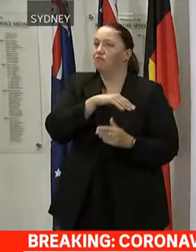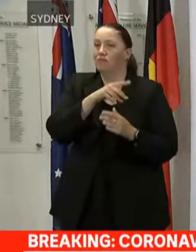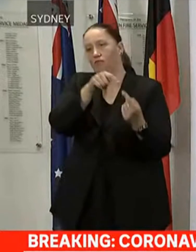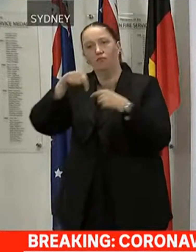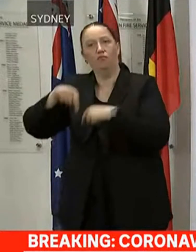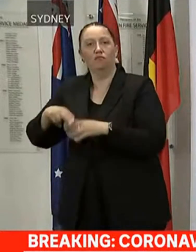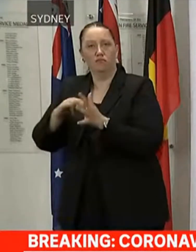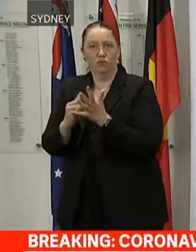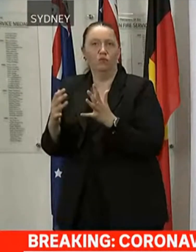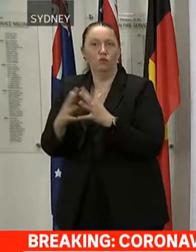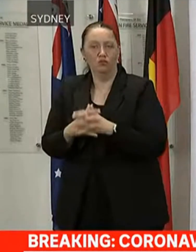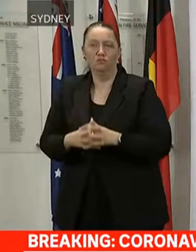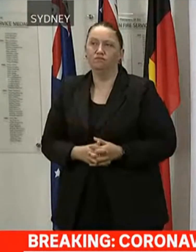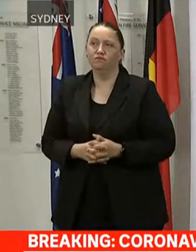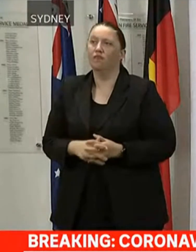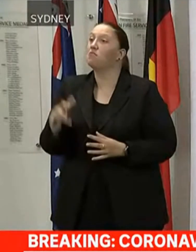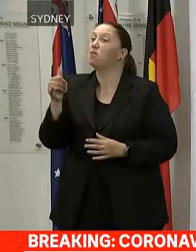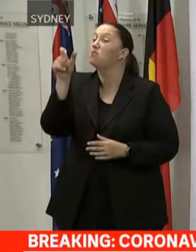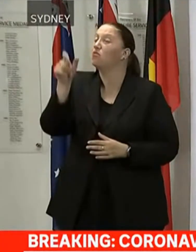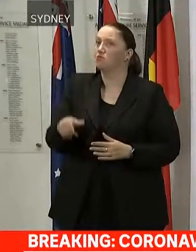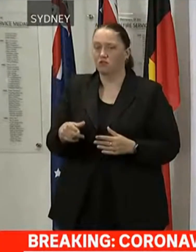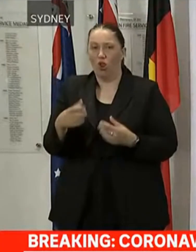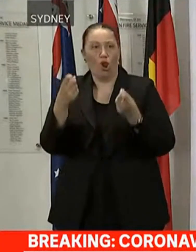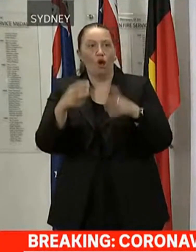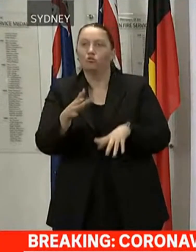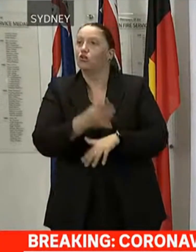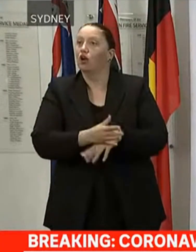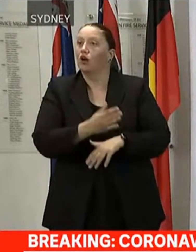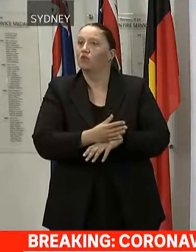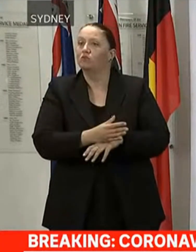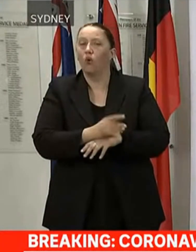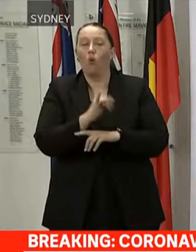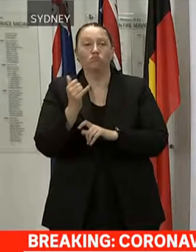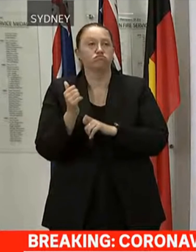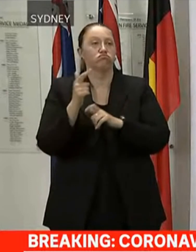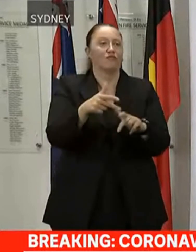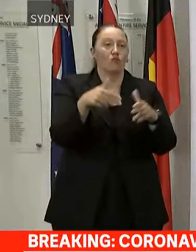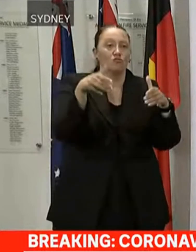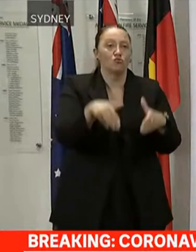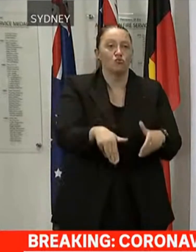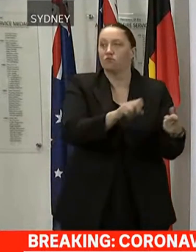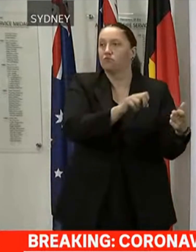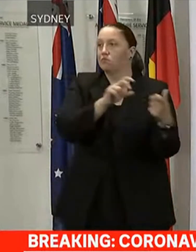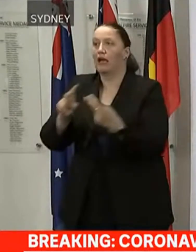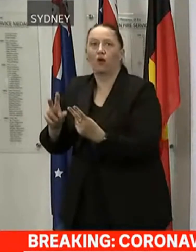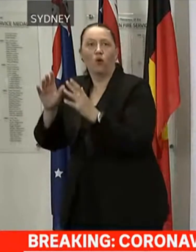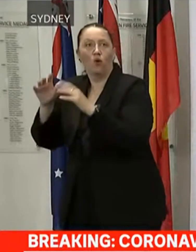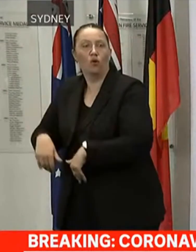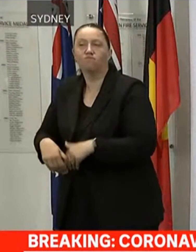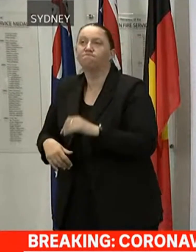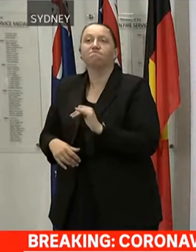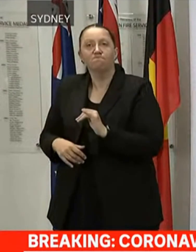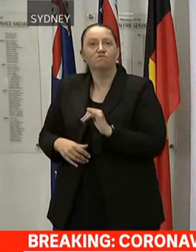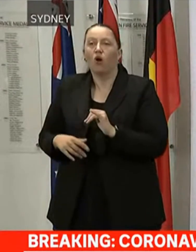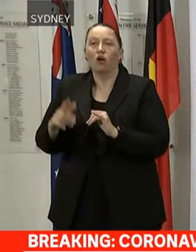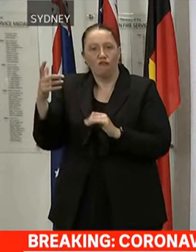hardship grounds where New South Wales residents who may have lost a job or been down there for very tragic family circumstances want to come back home.